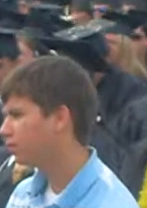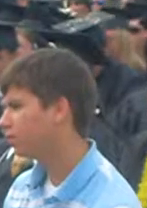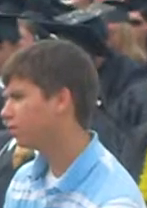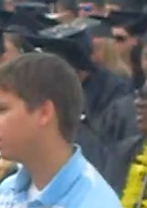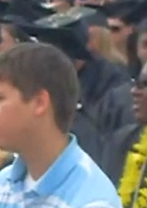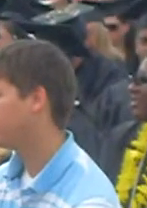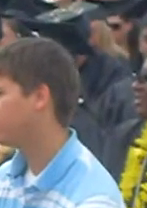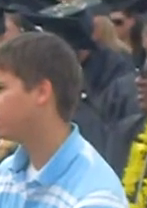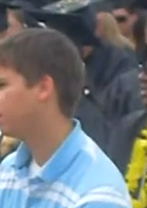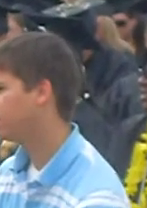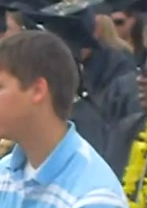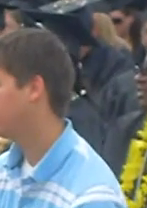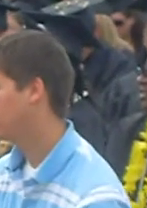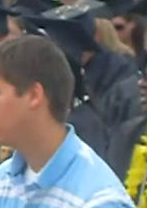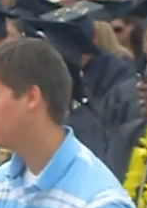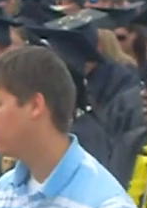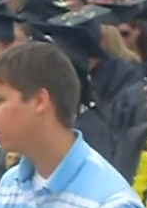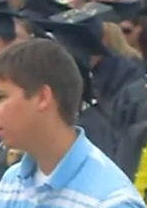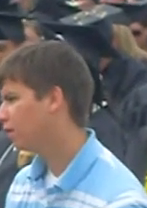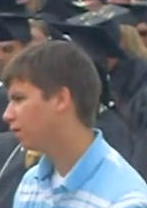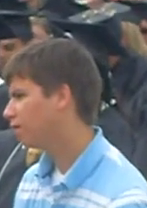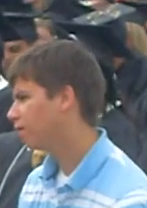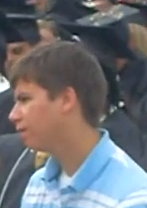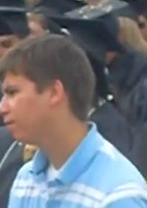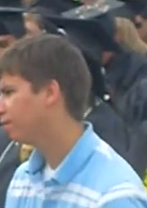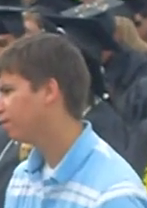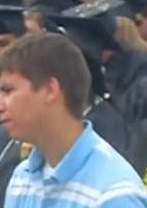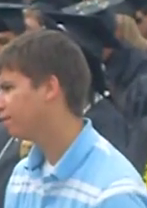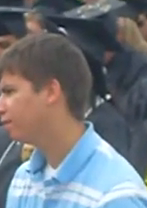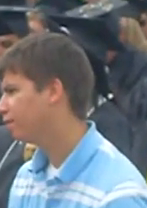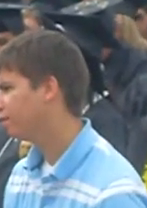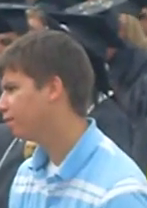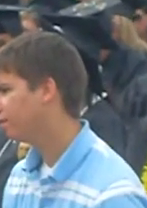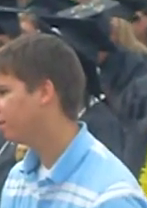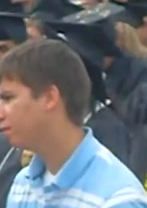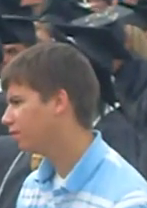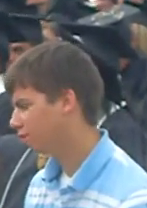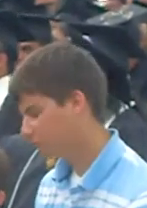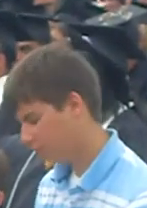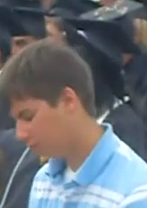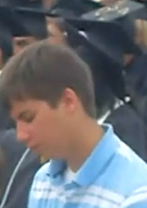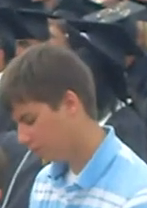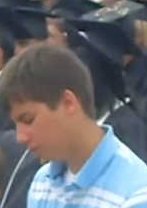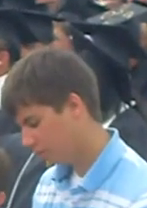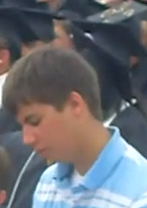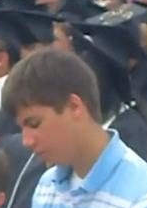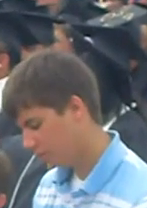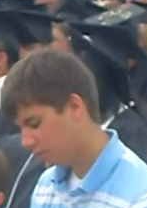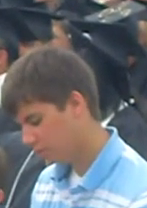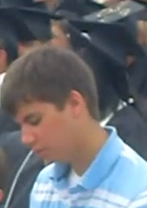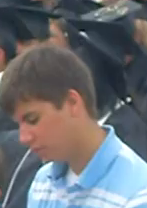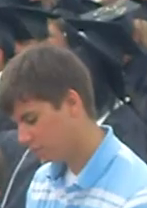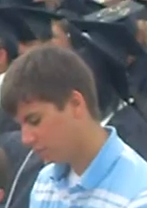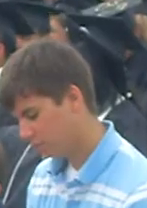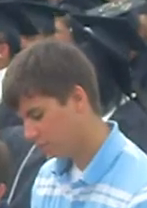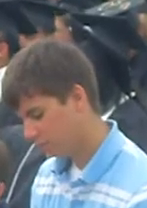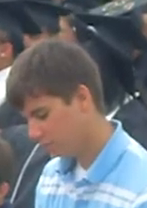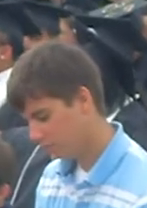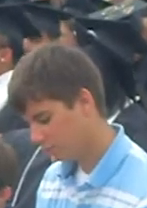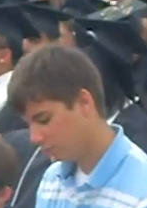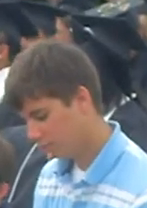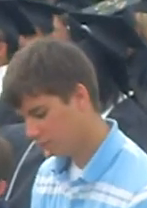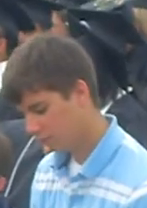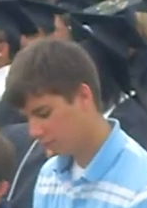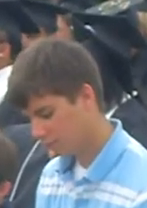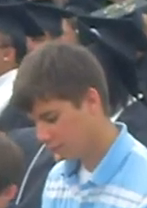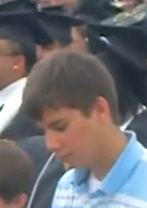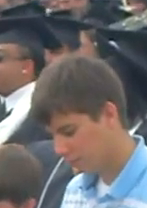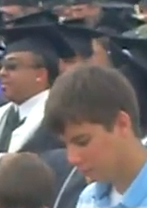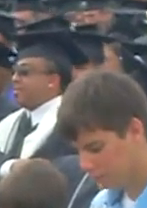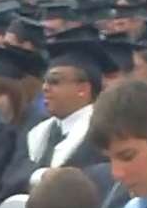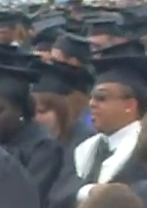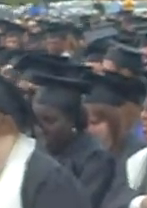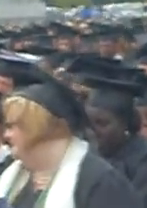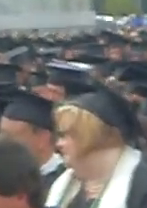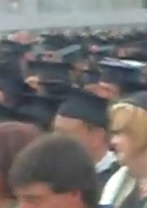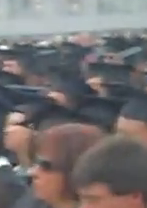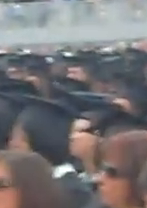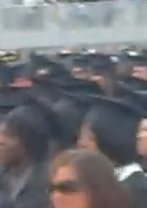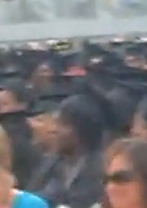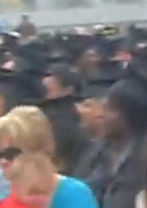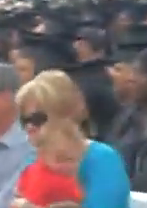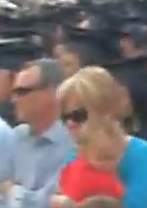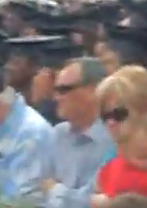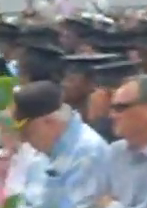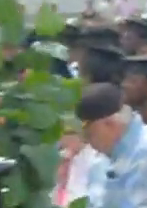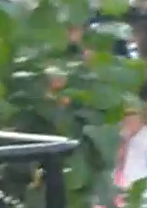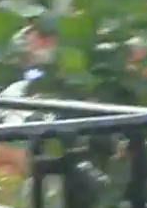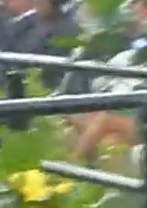You got off to a good start. You're here today. Realize you're opening a new chapter in your life, beginning a new life where everything will be bigger and